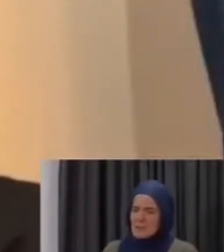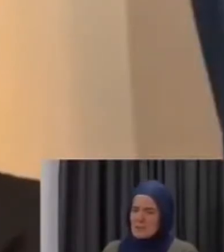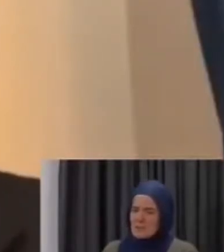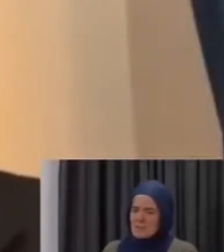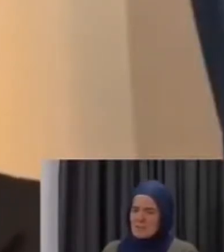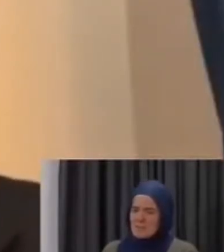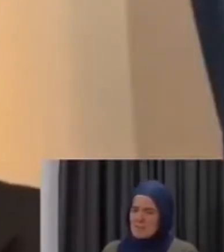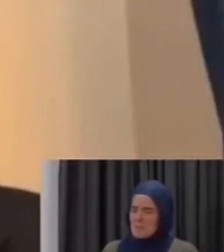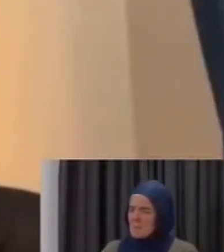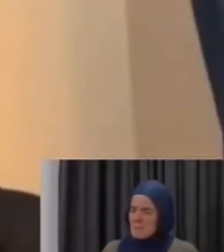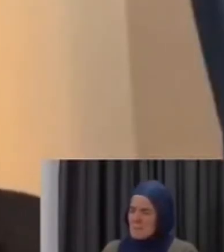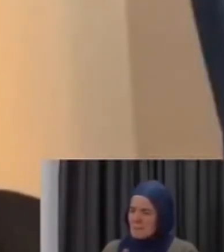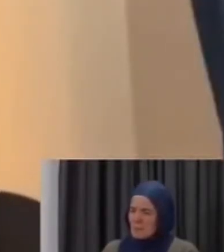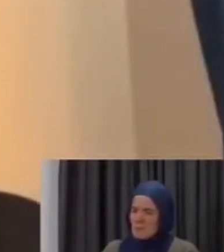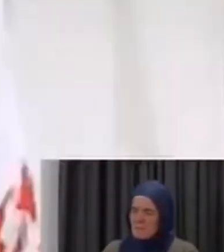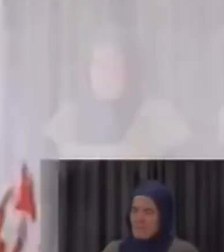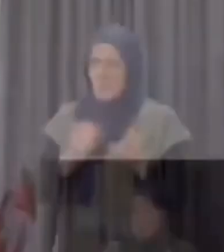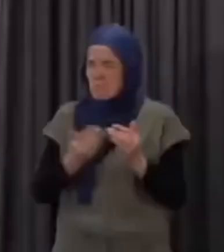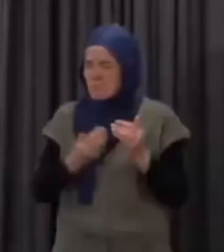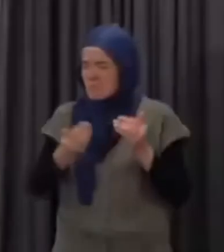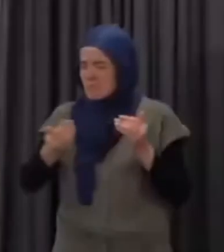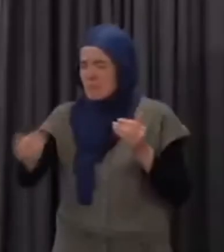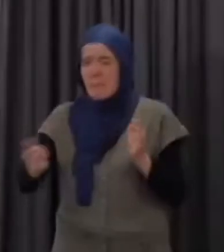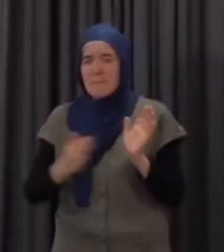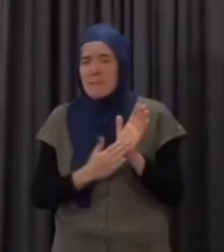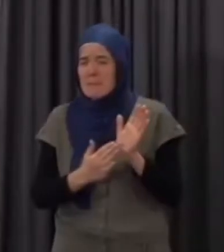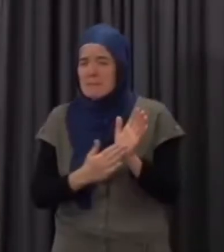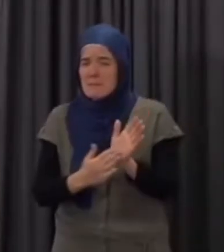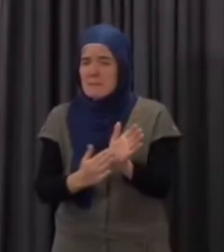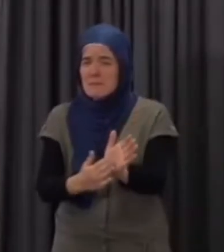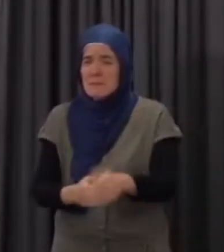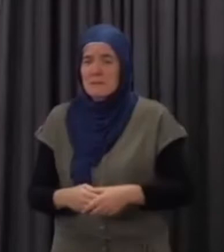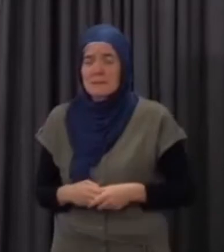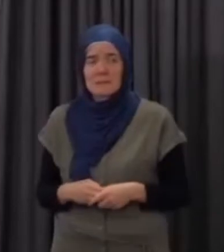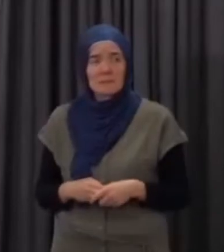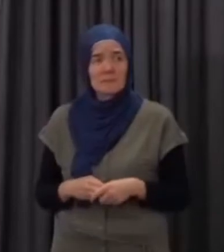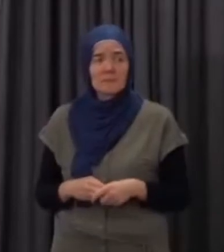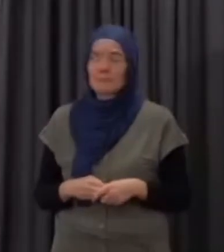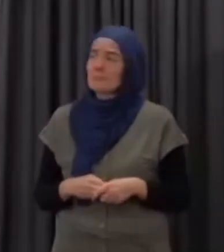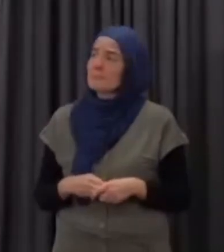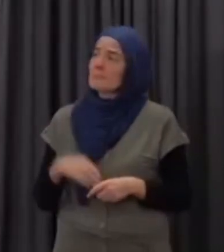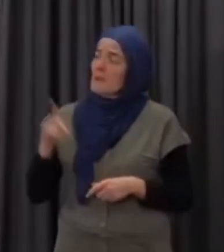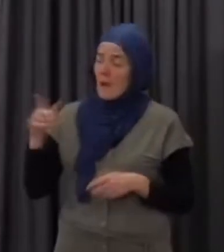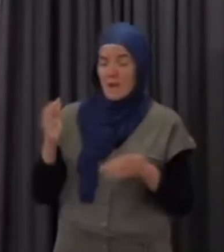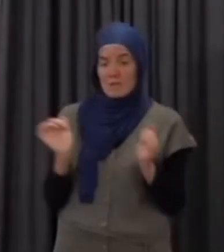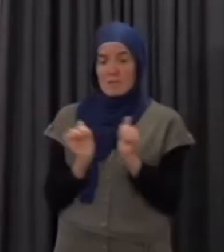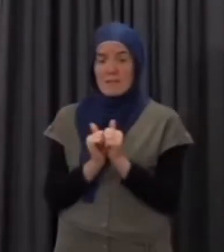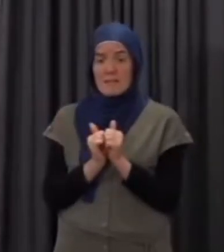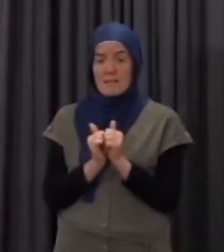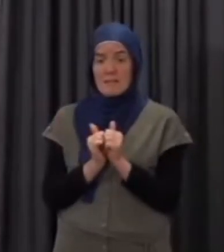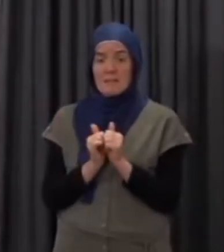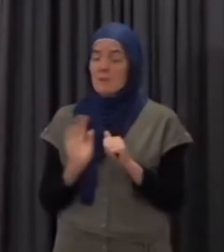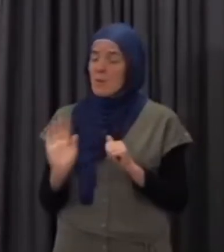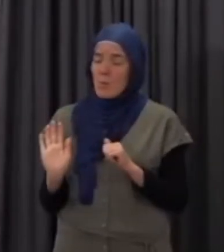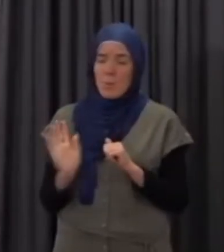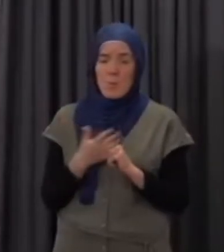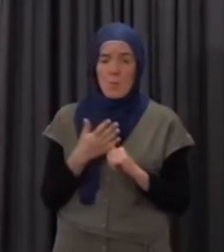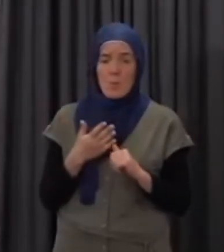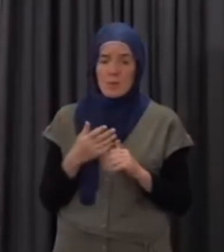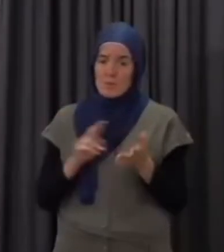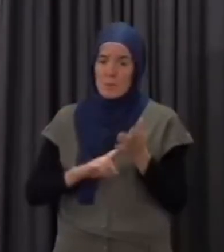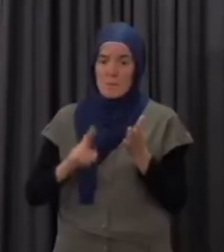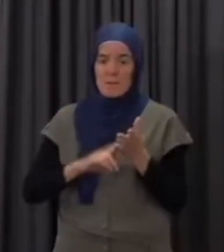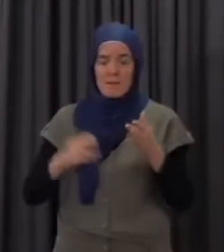country. What's your view on that? Well, I think I'm in agreement that we are not going to see all work and activity translate